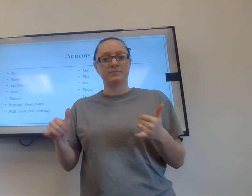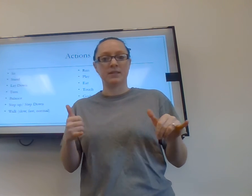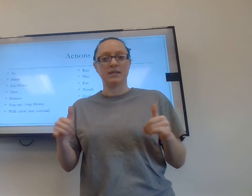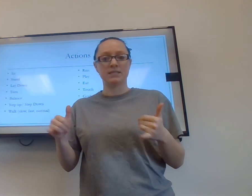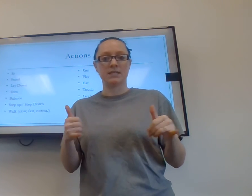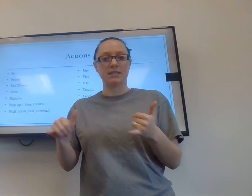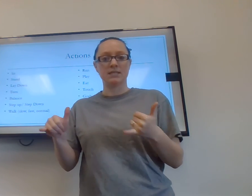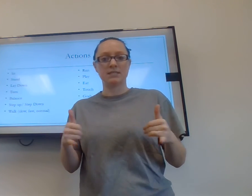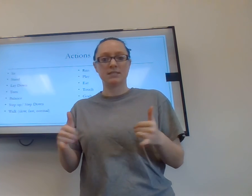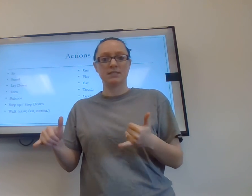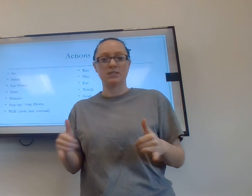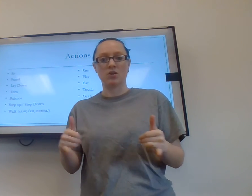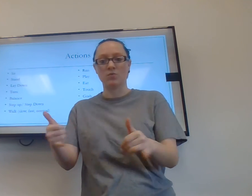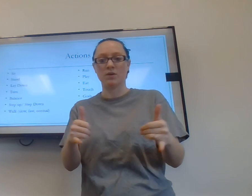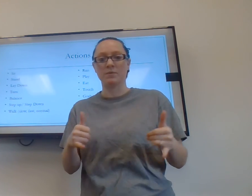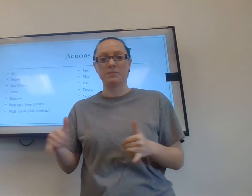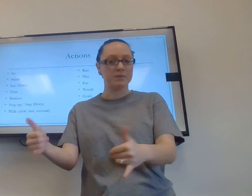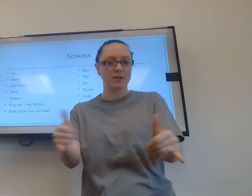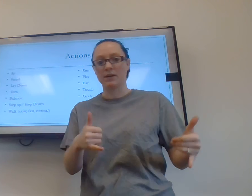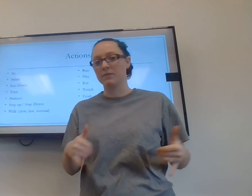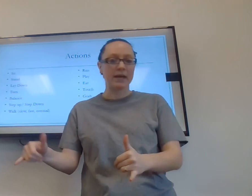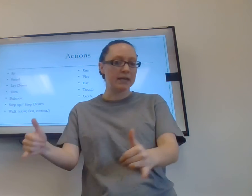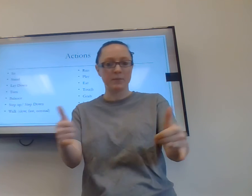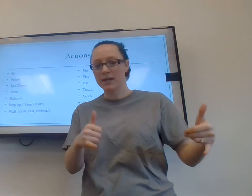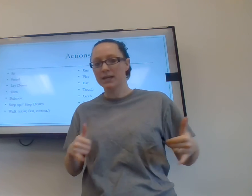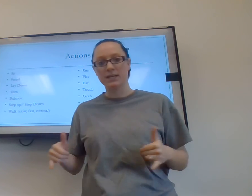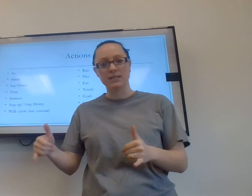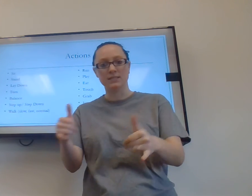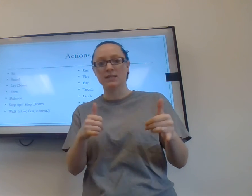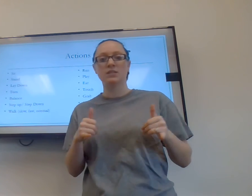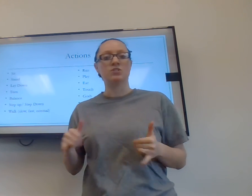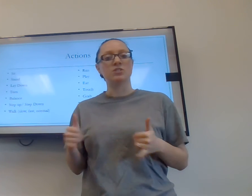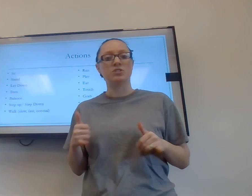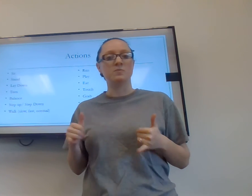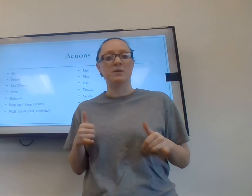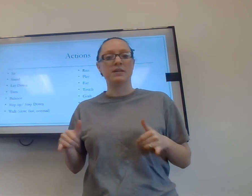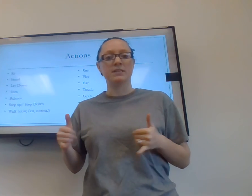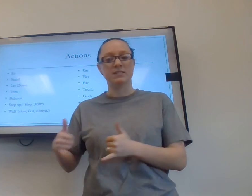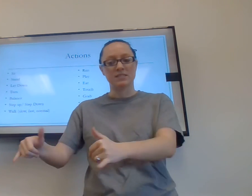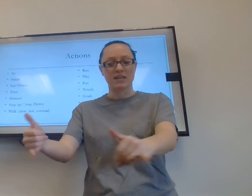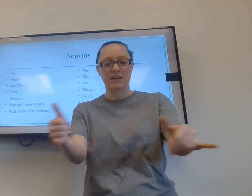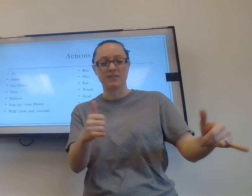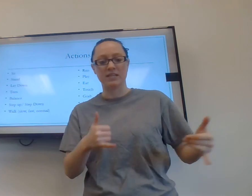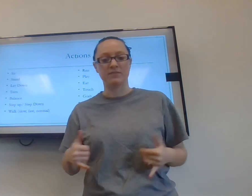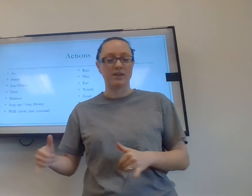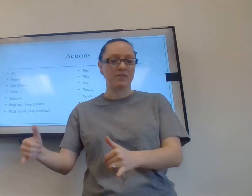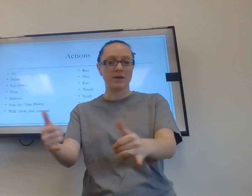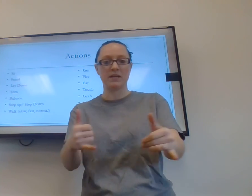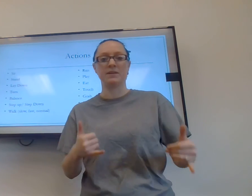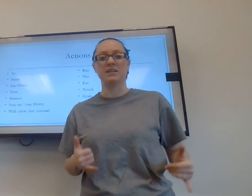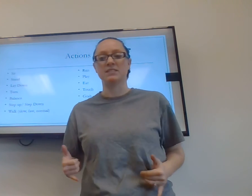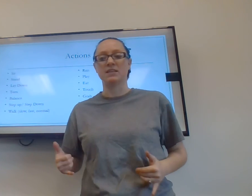Play is like this. So you want to, everybody plays, just you plays. This is kind of a sign for everybody because it's kind